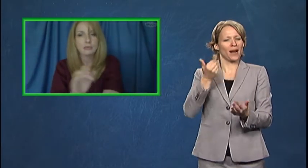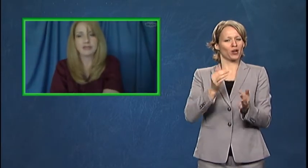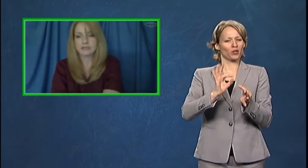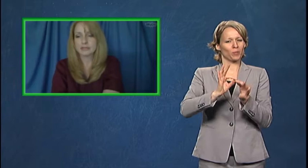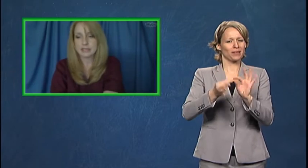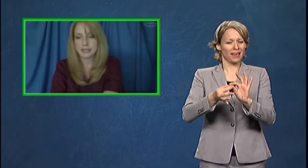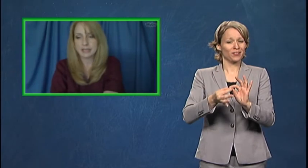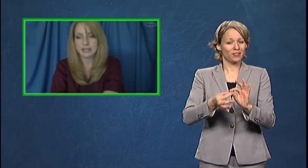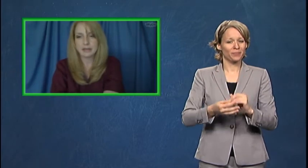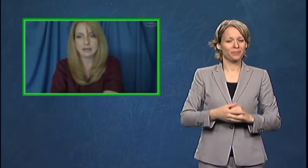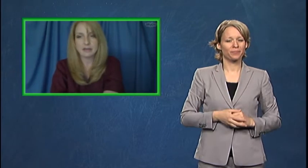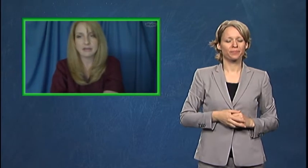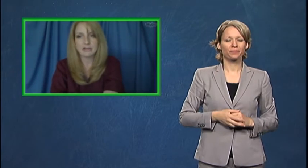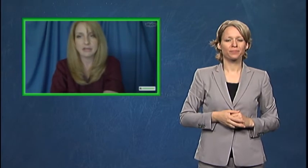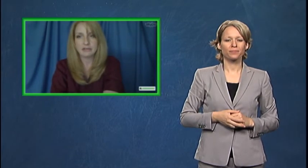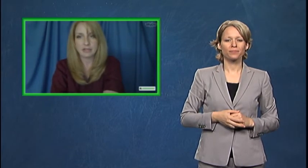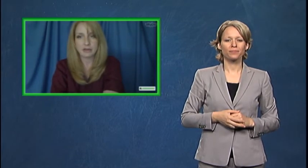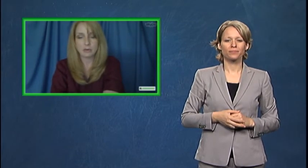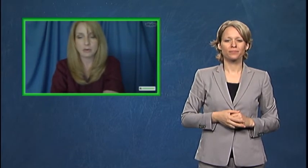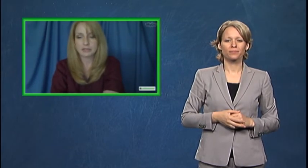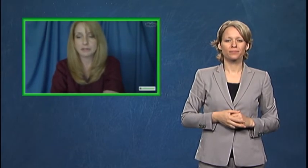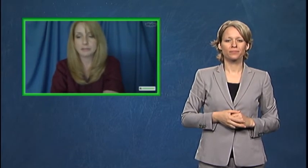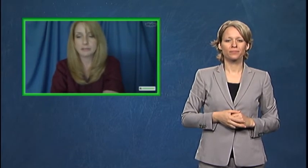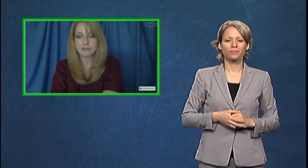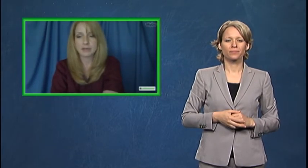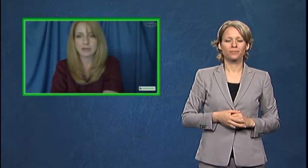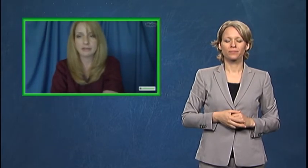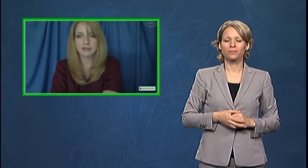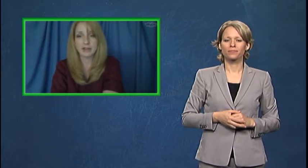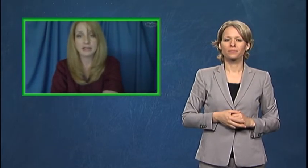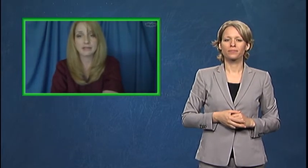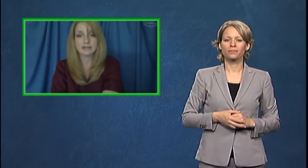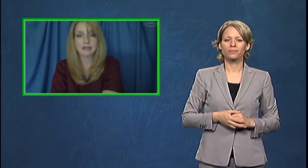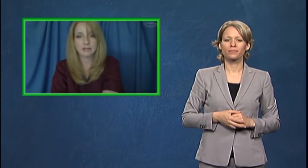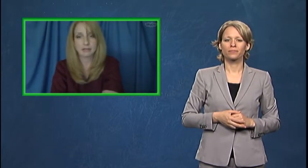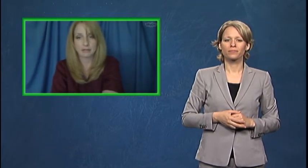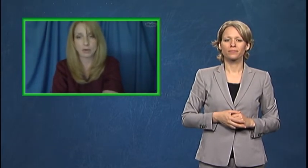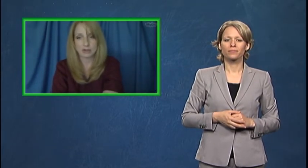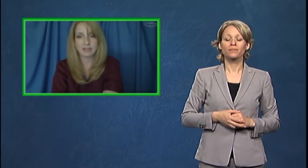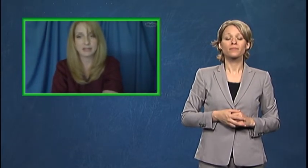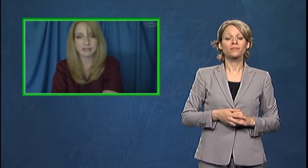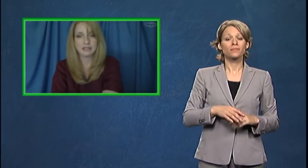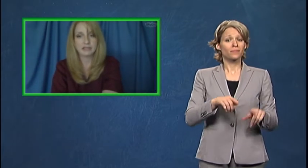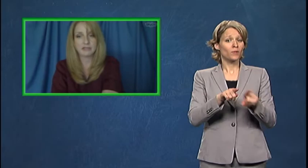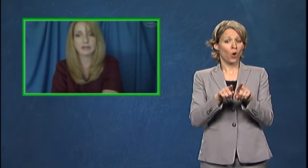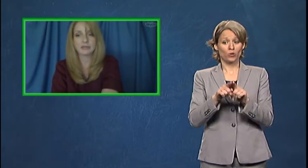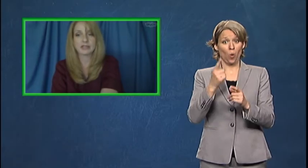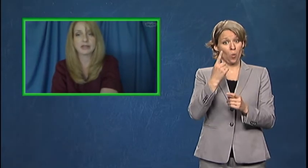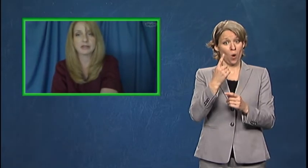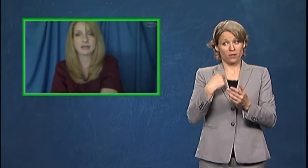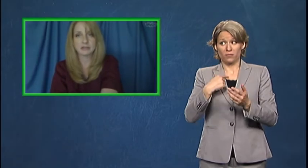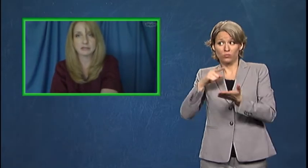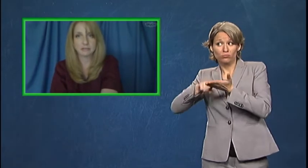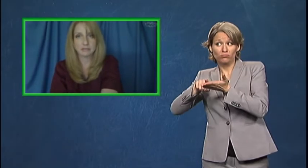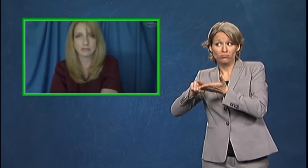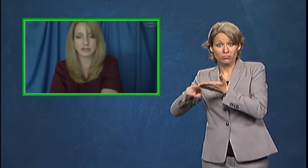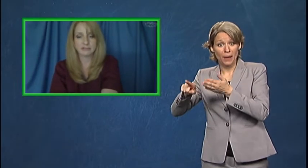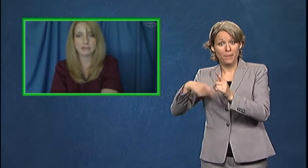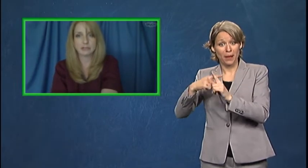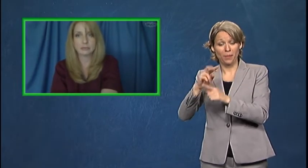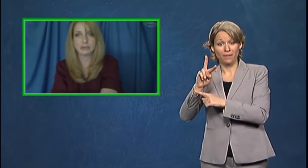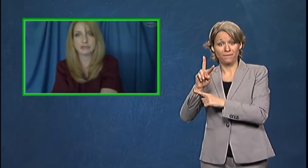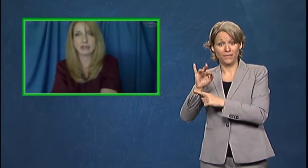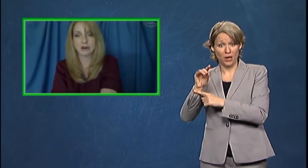And referencing again the Via Video team's findings, one of the things they did find was that the